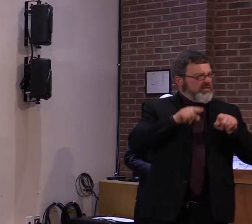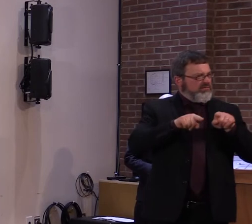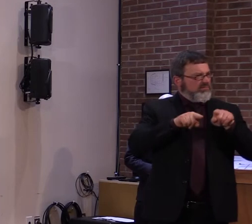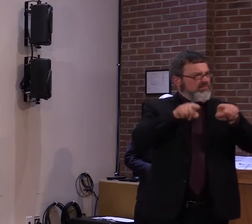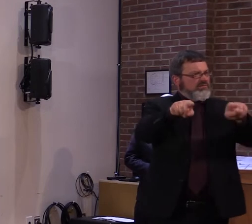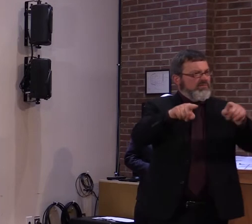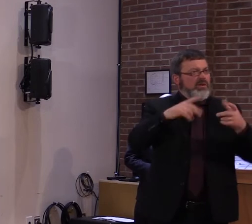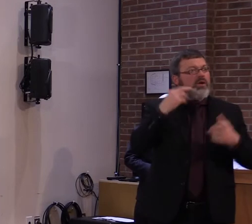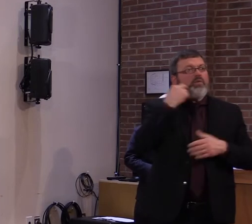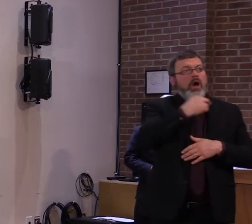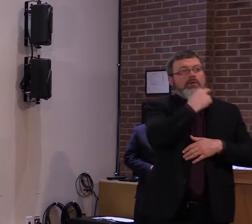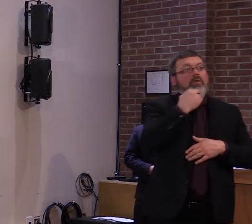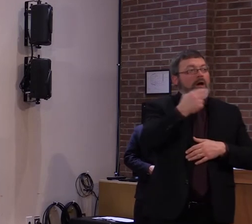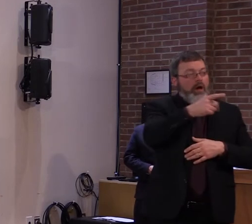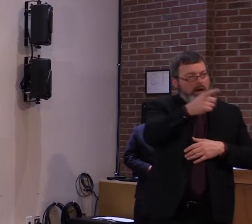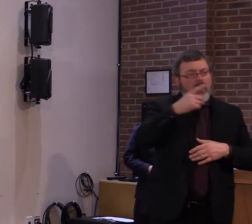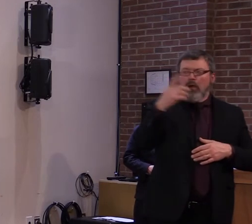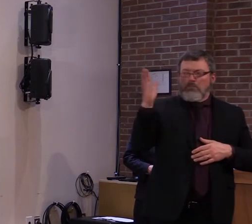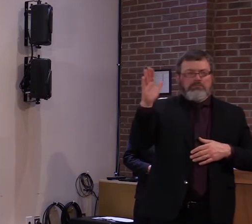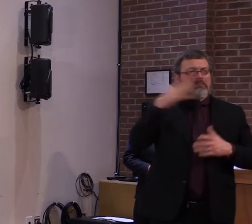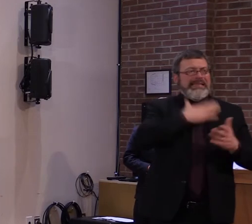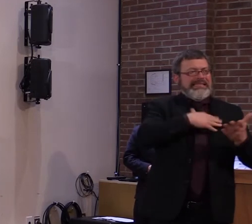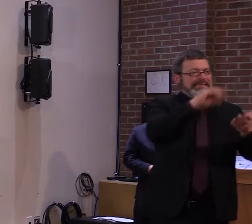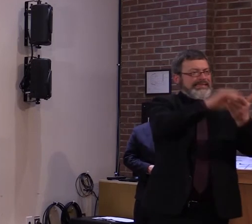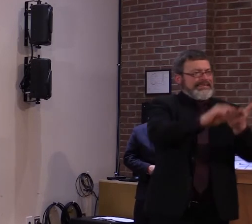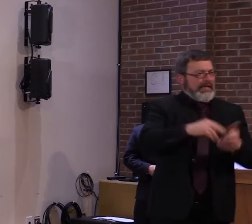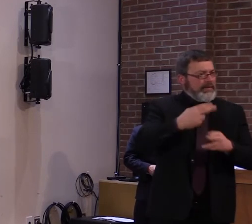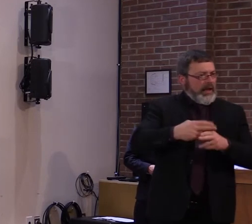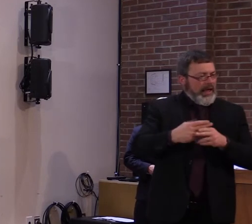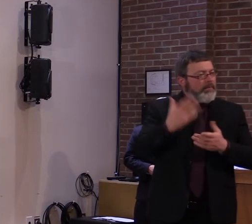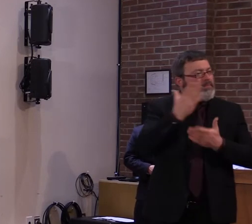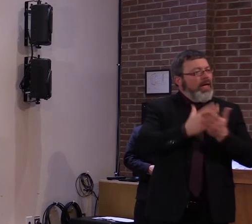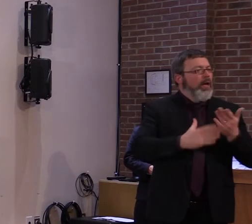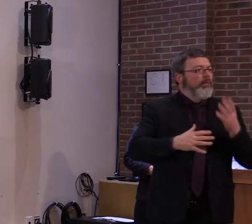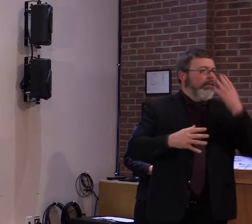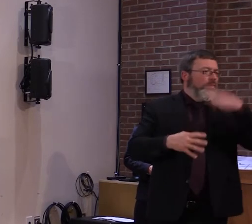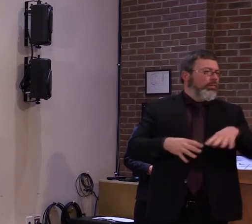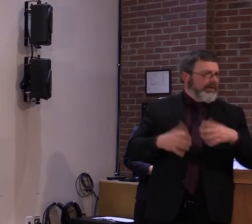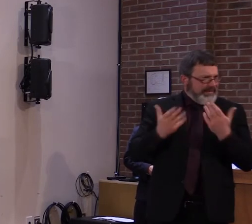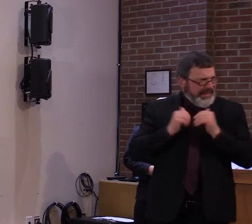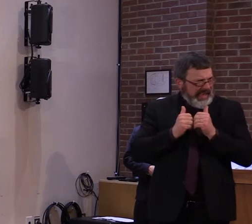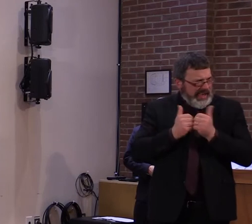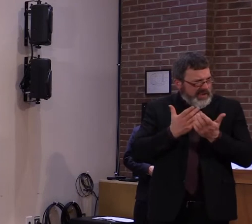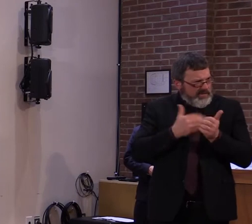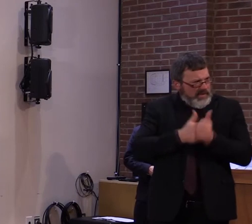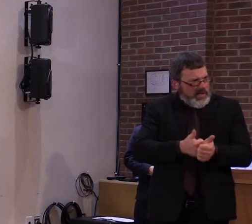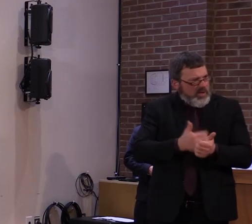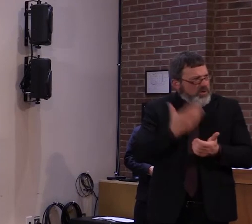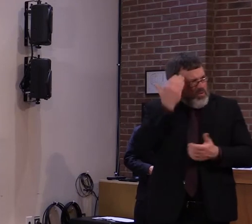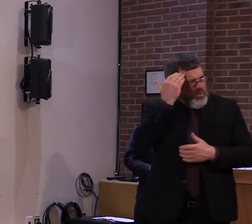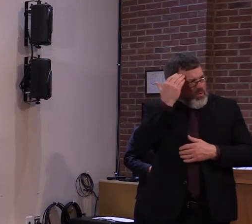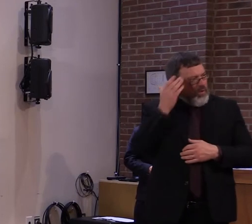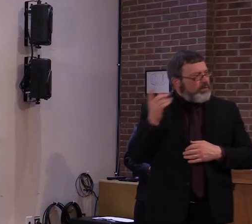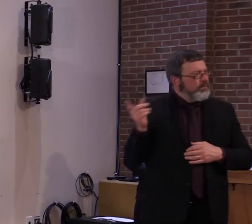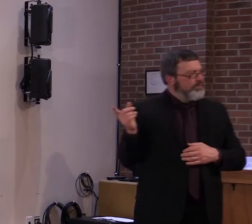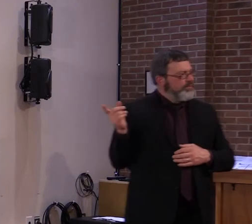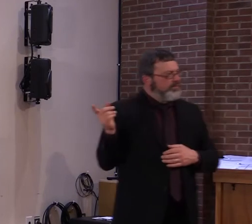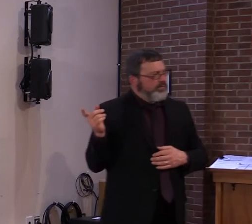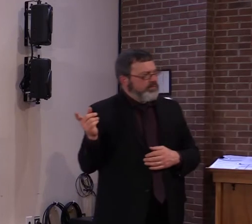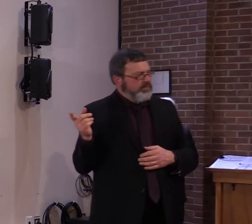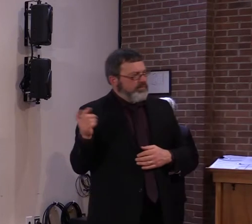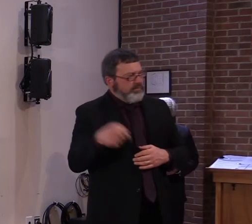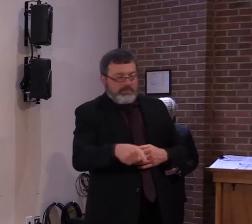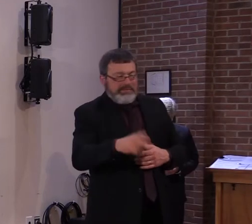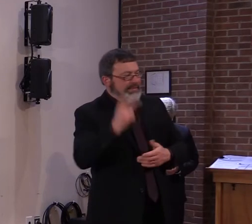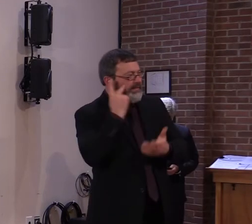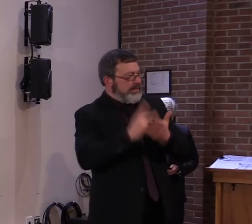I don't know if you heard that, Secretary Curley, or not. Was the question how do the ski